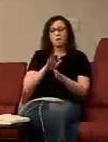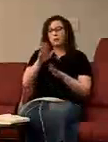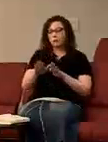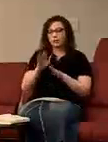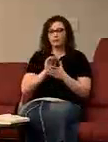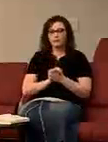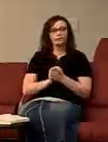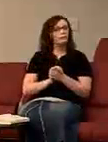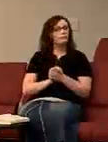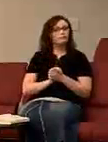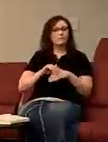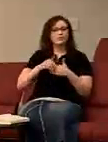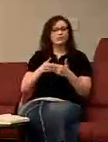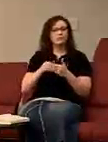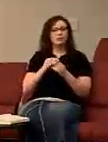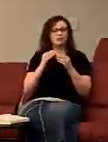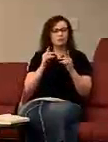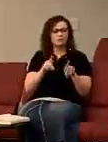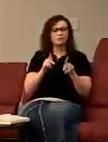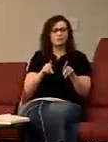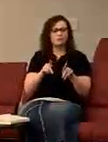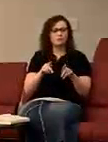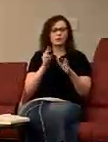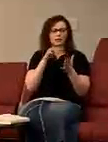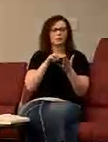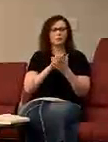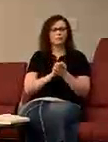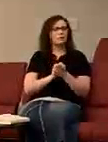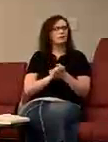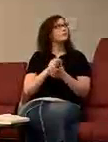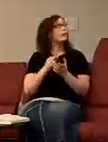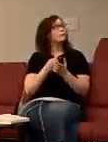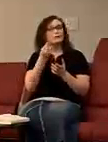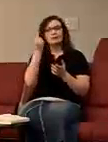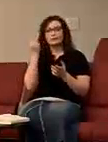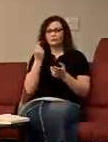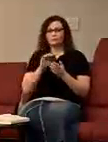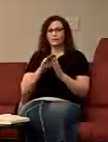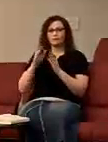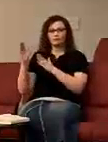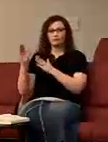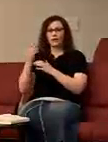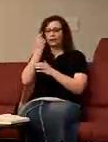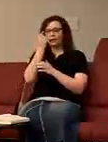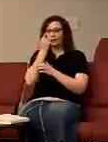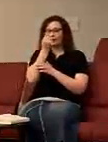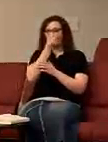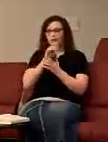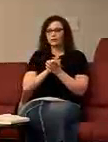And so we have those kind of eyes, but these are bug eyes. And they're totally